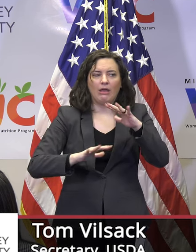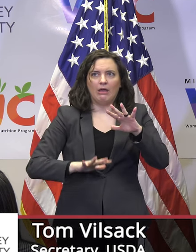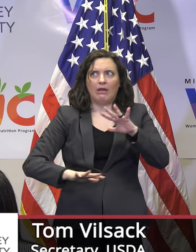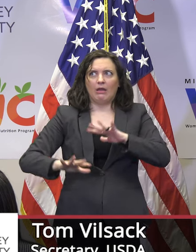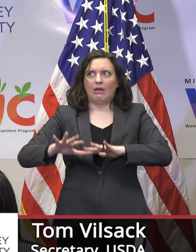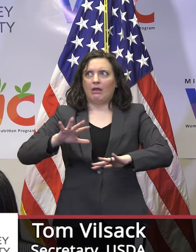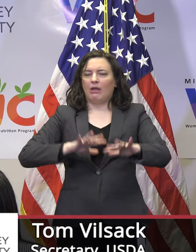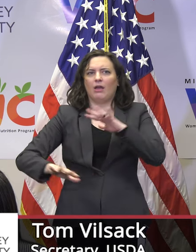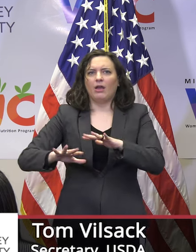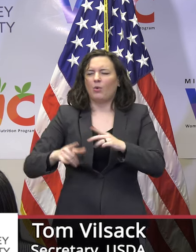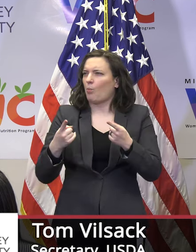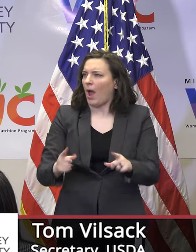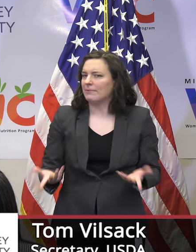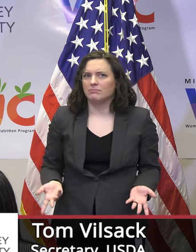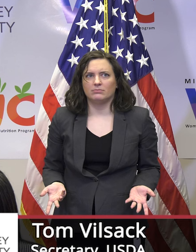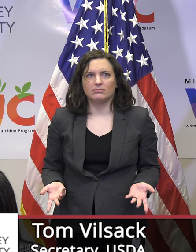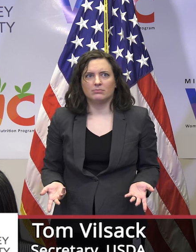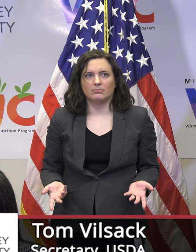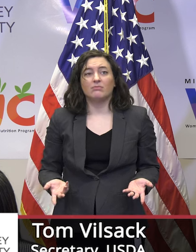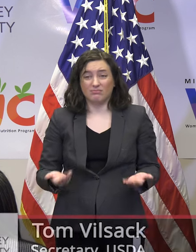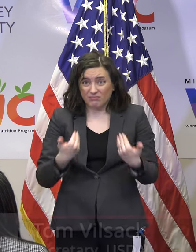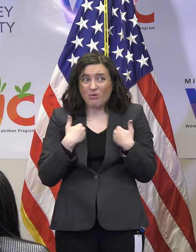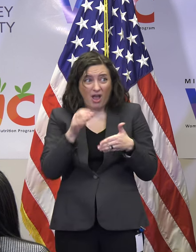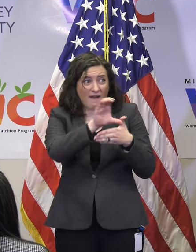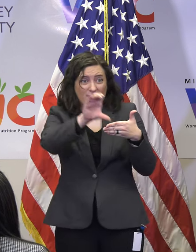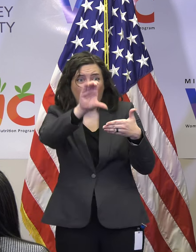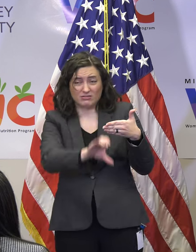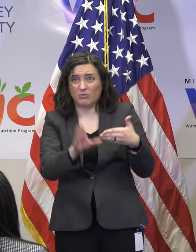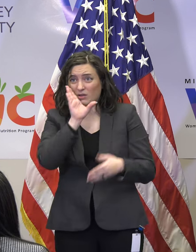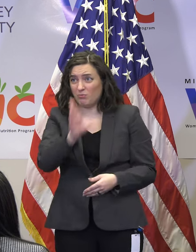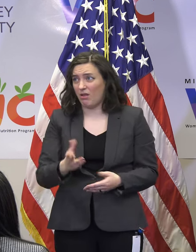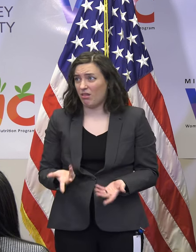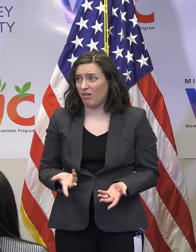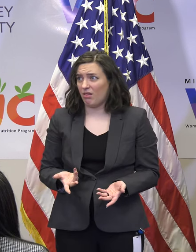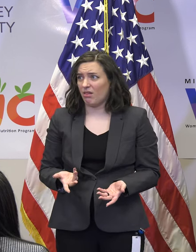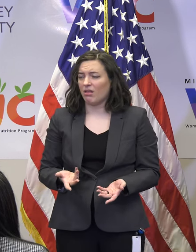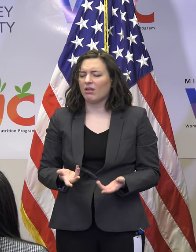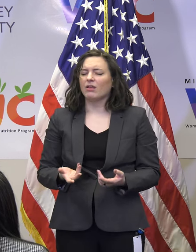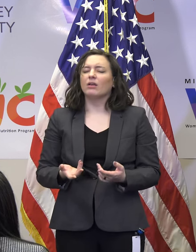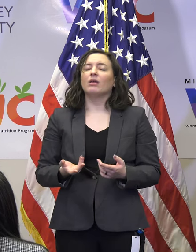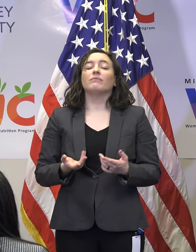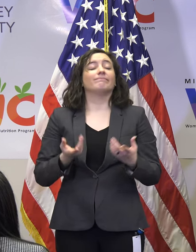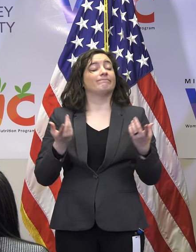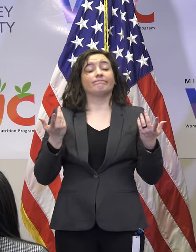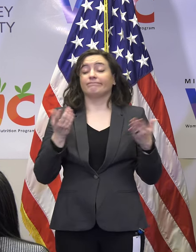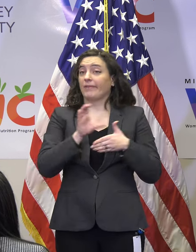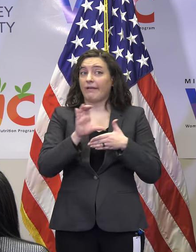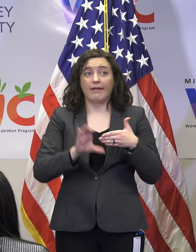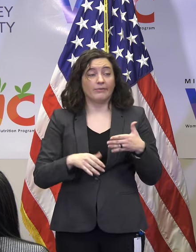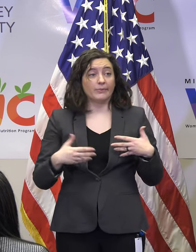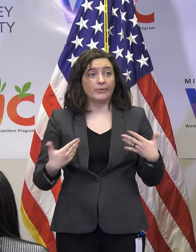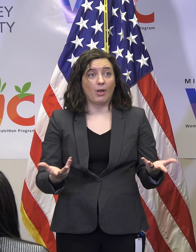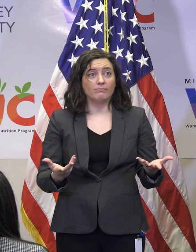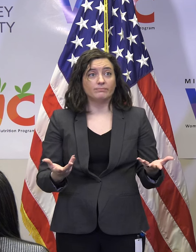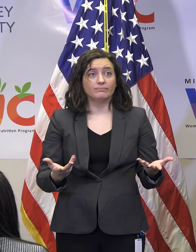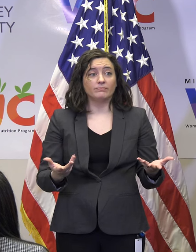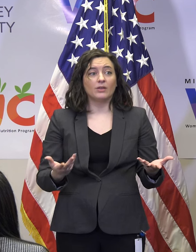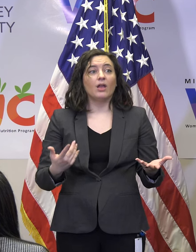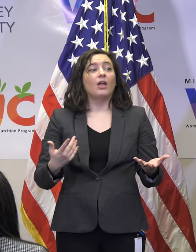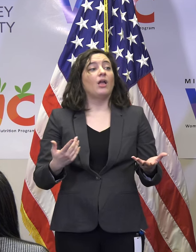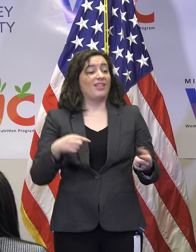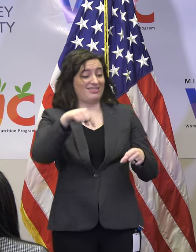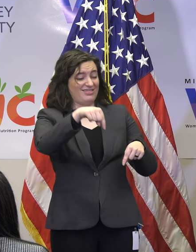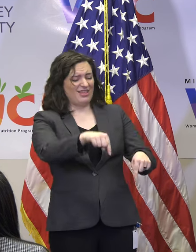consequence of that decision. The consequence is that we will tell this incredible